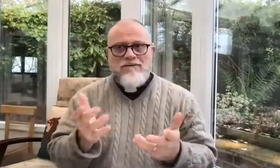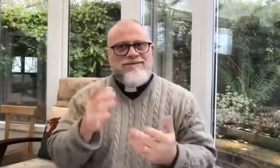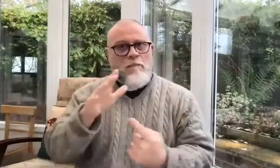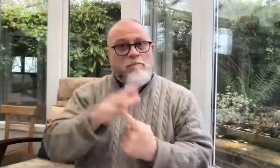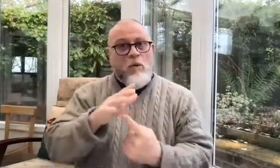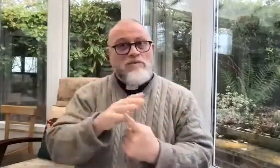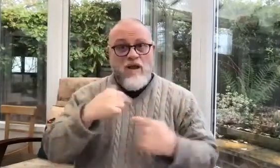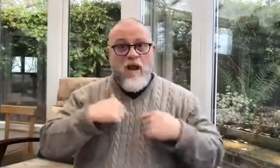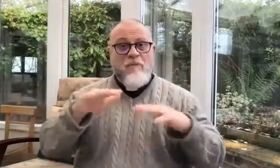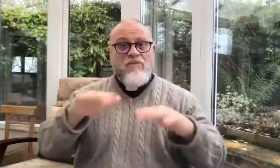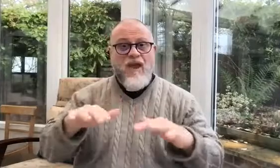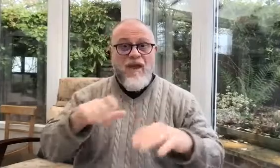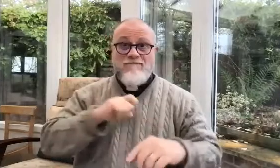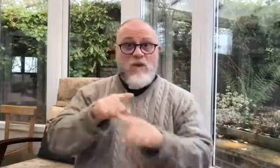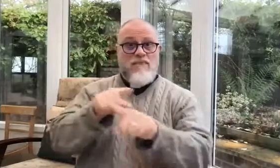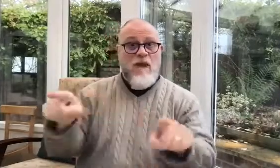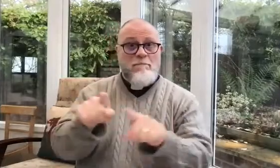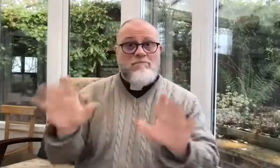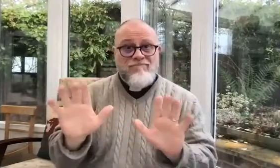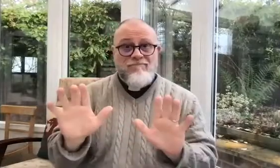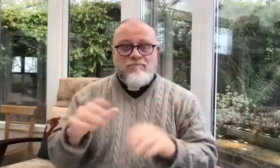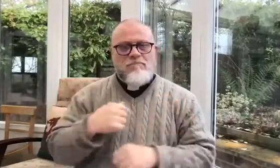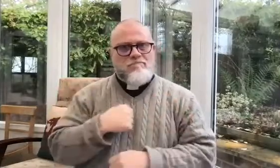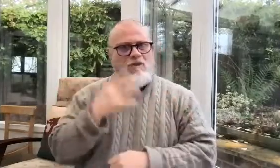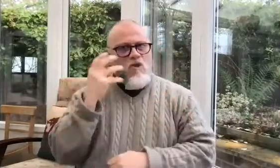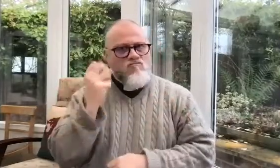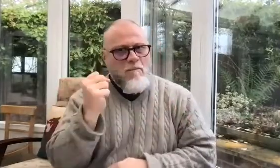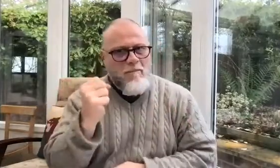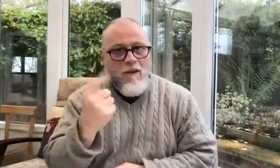health. But it's important that I'm there for